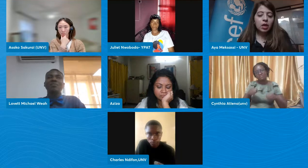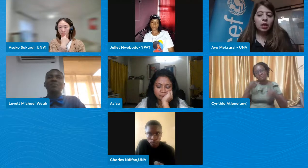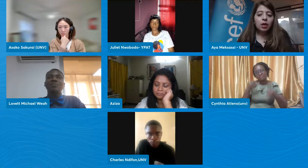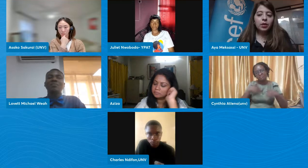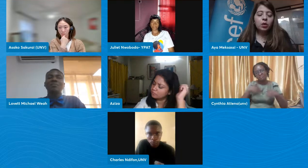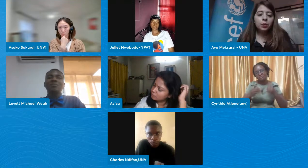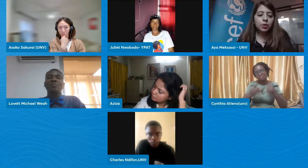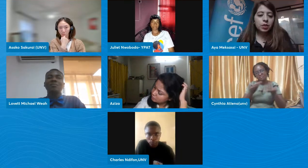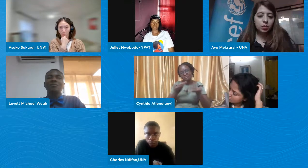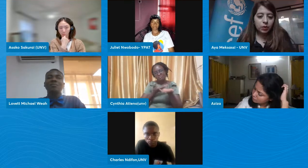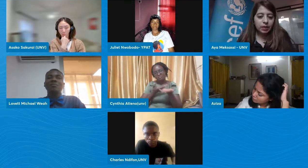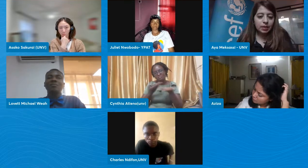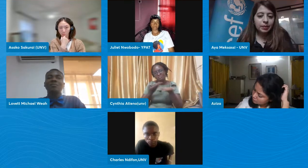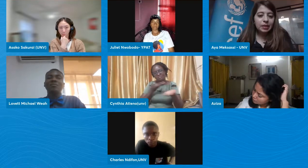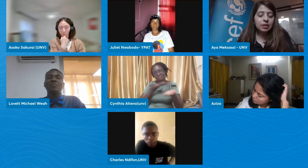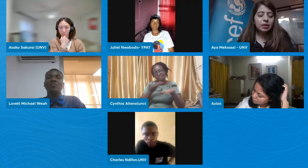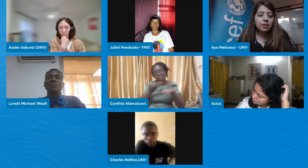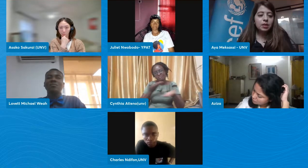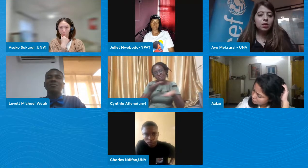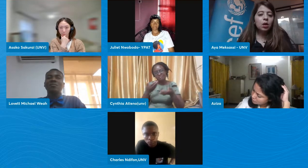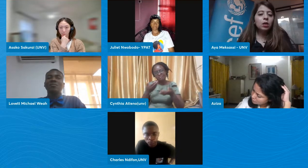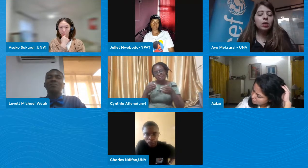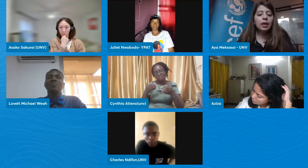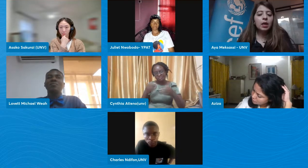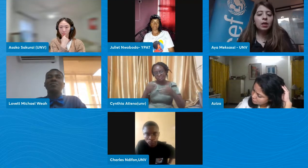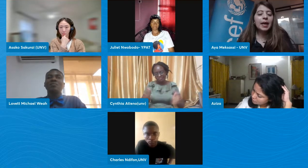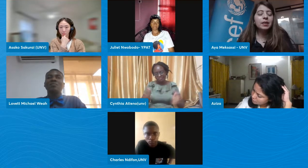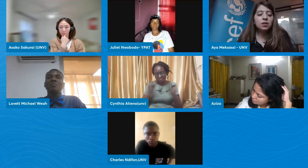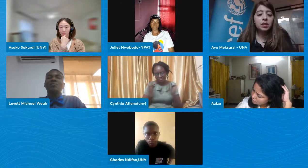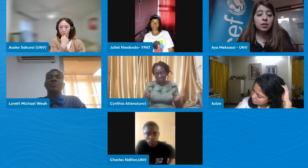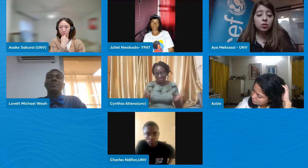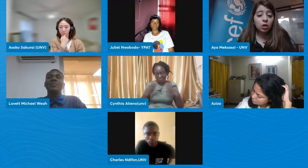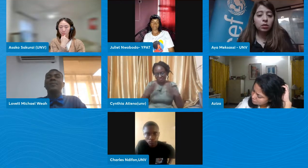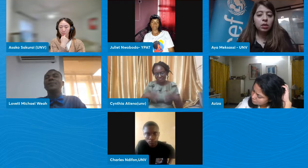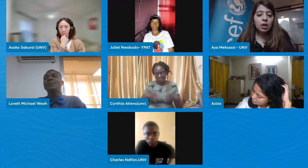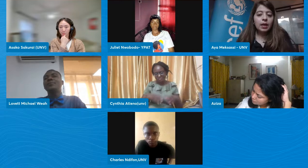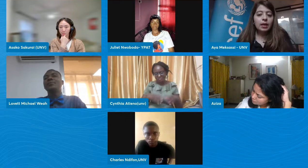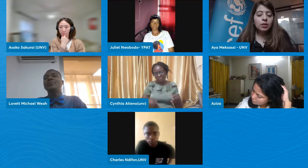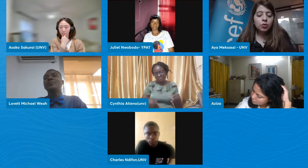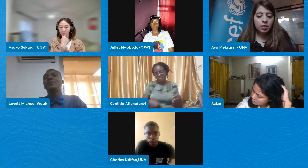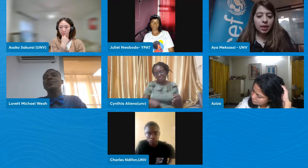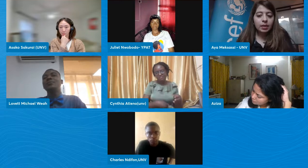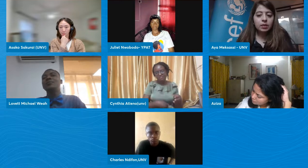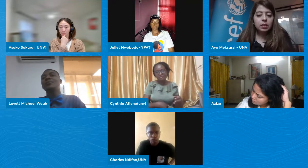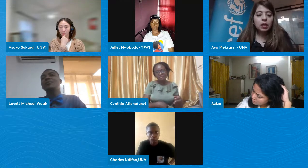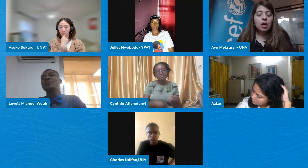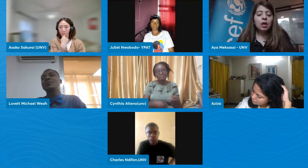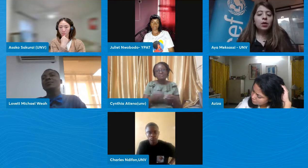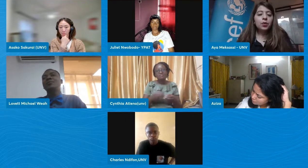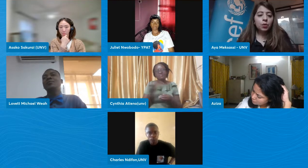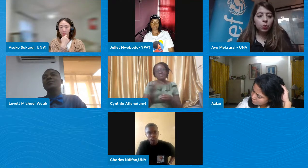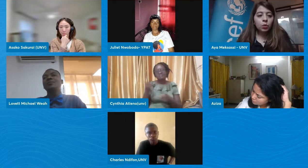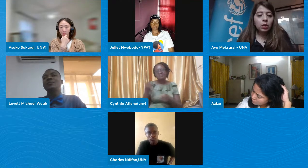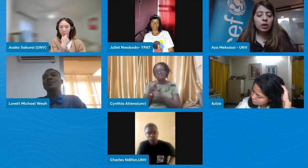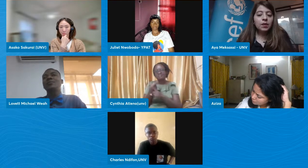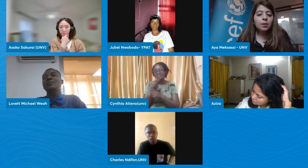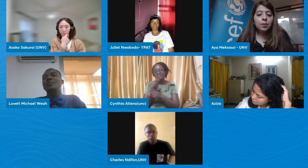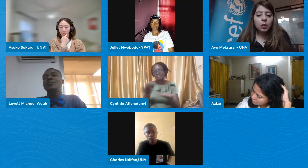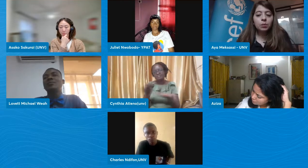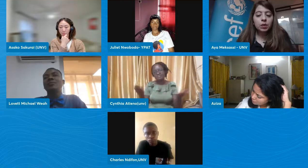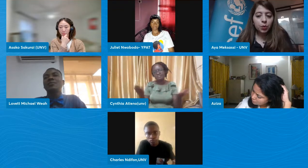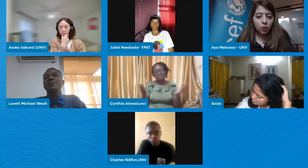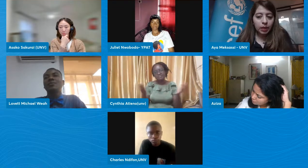encourage young persons with disabilities in all the activities done in society through